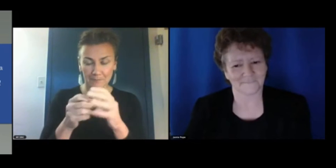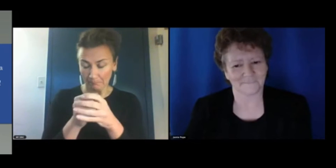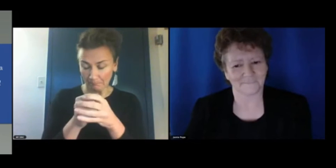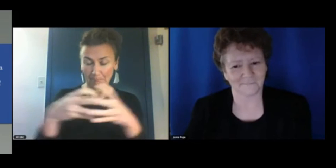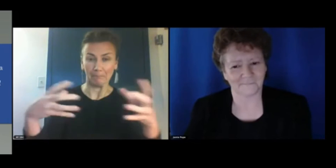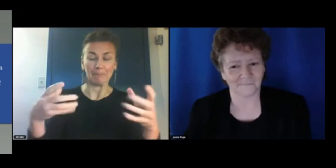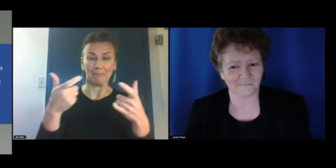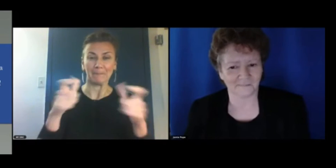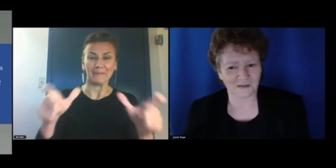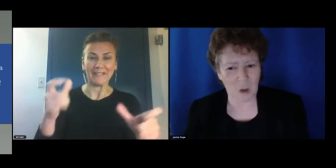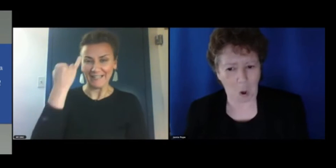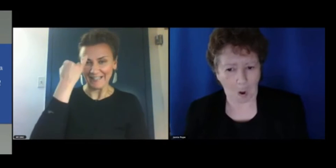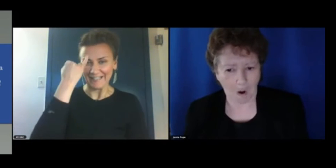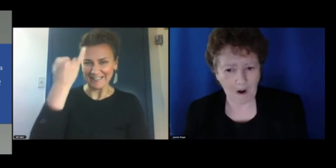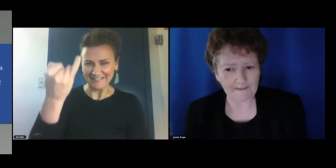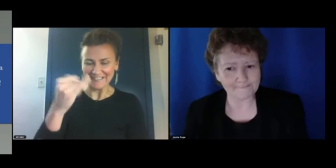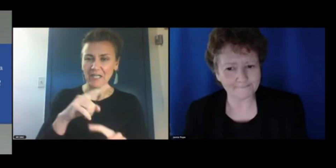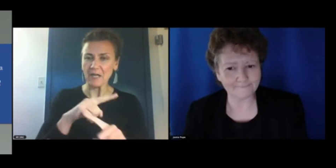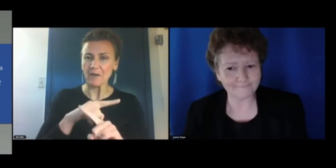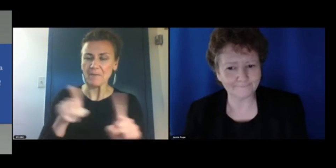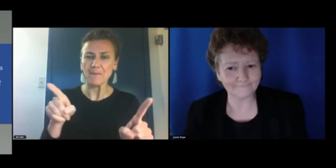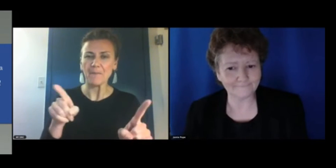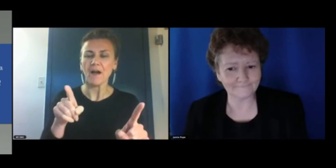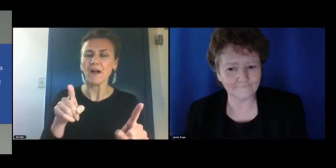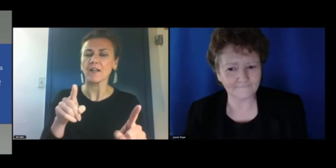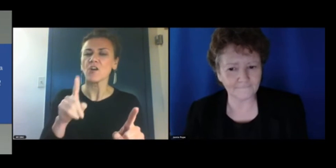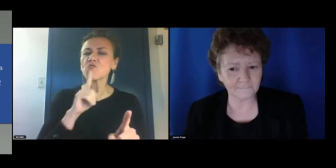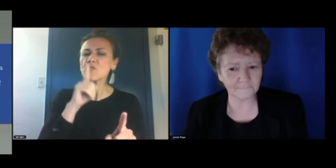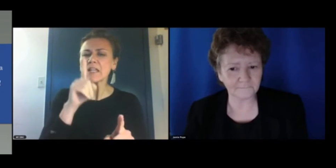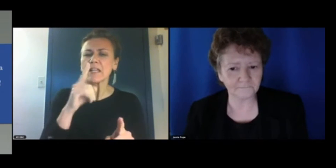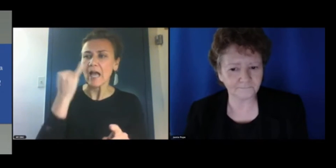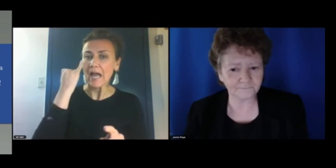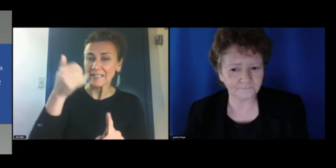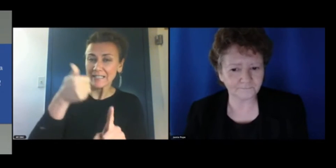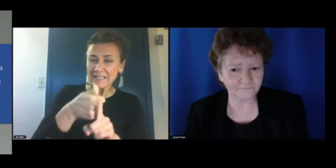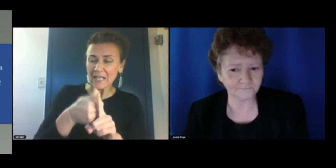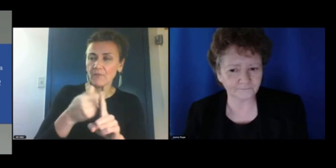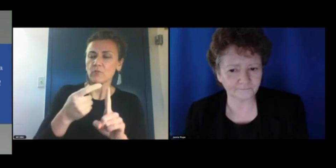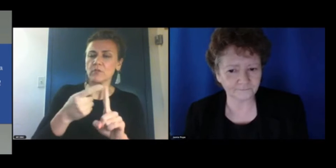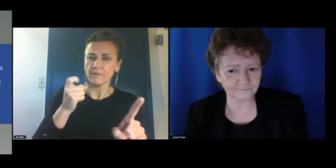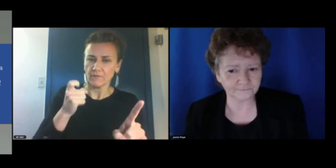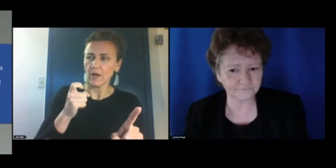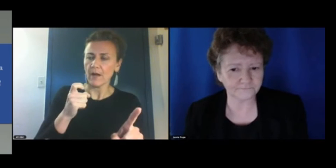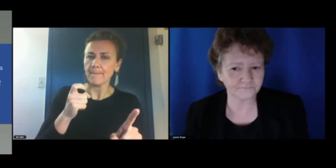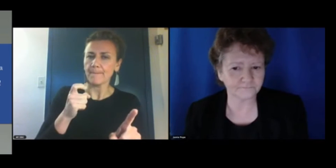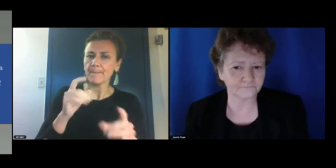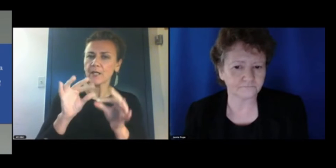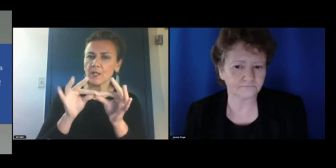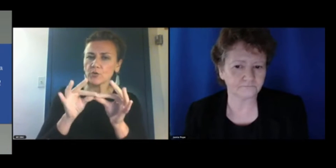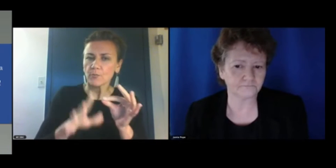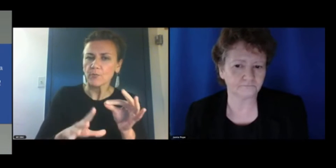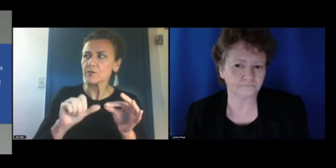It was really interesting how that one small idea just kind of escalated from there.